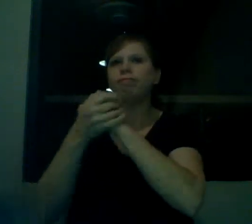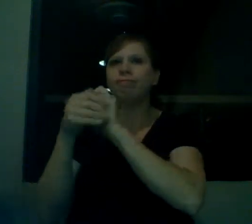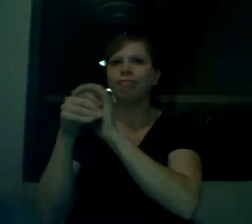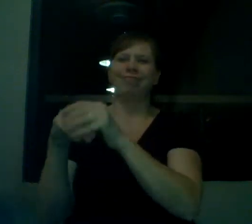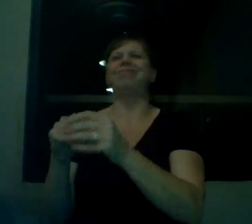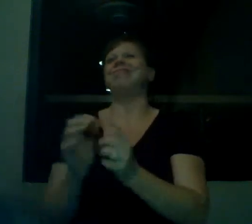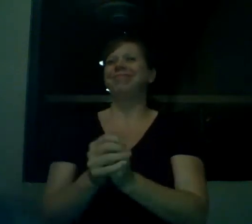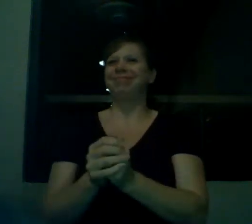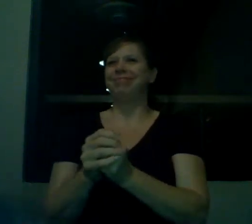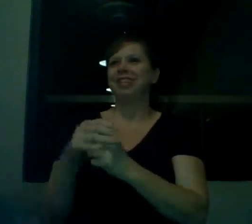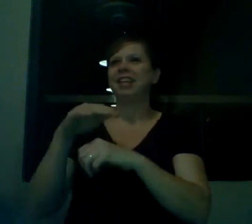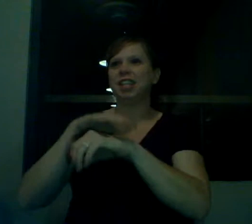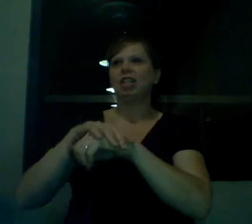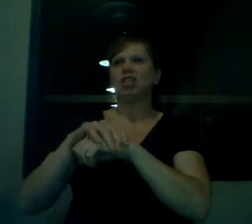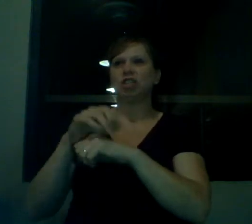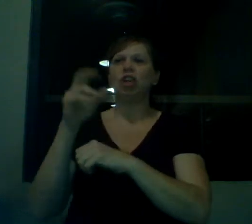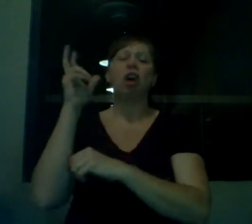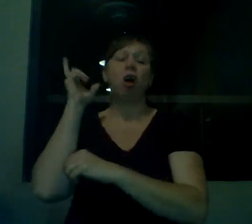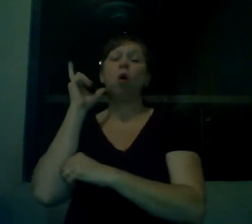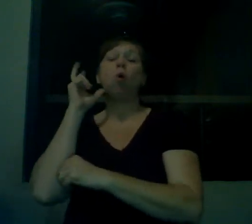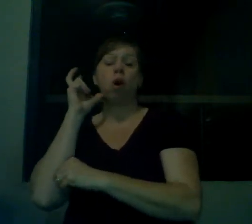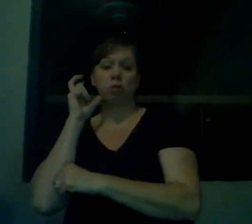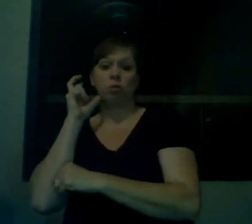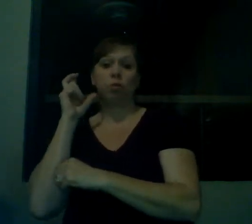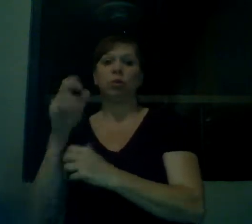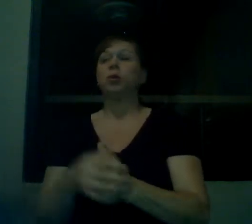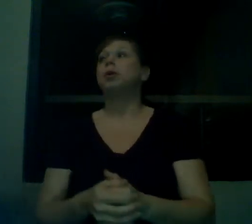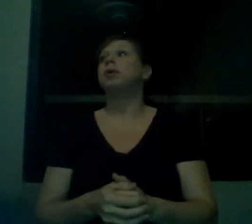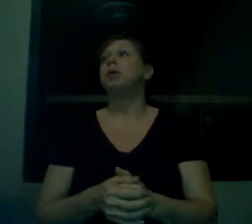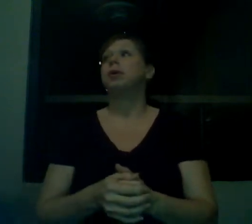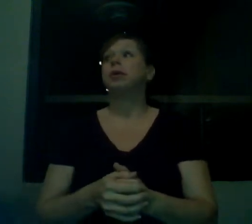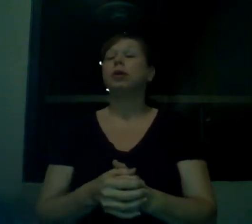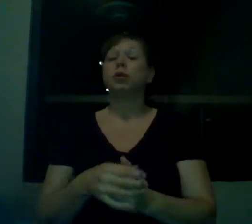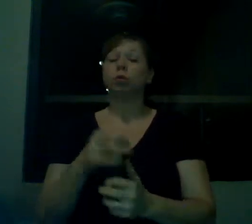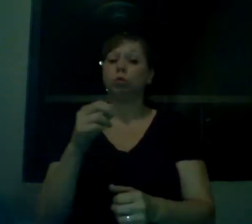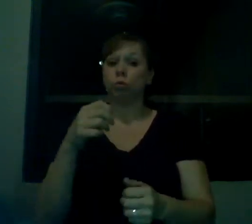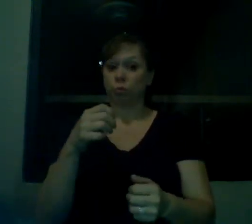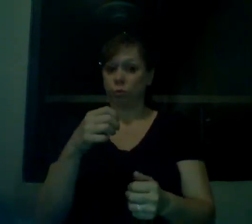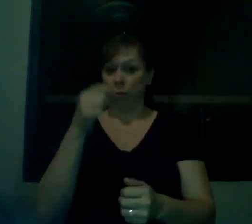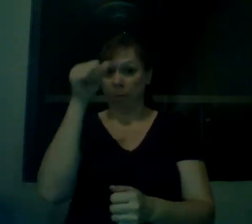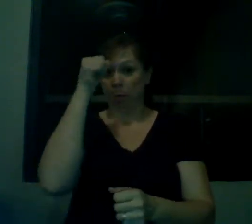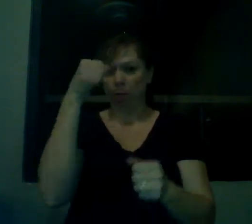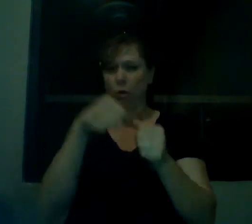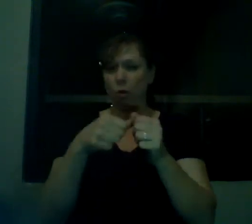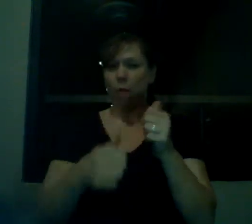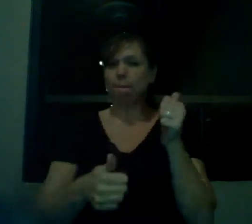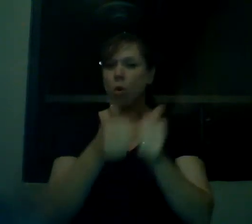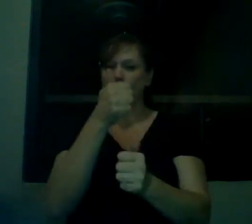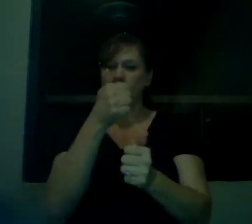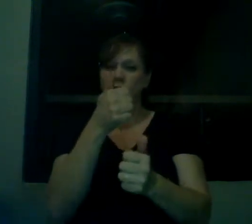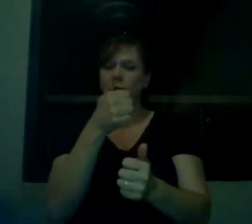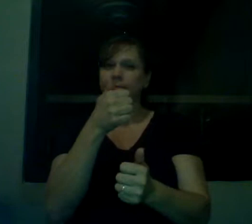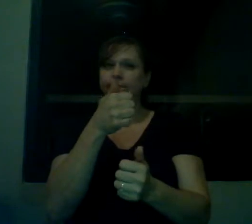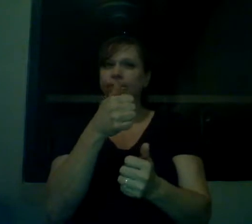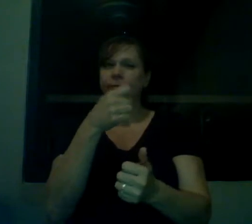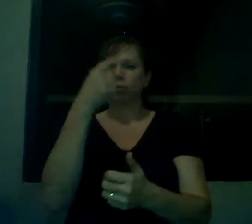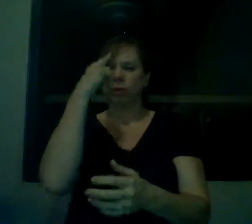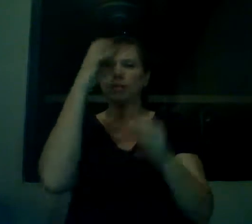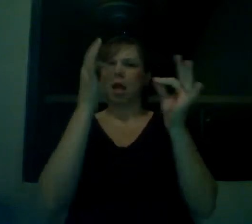do, that's when you're going to remember it the most. So how are you going to do it? And so maybe it's